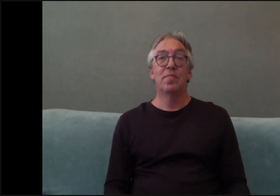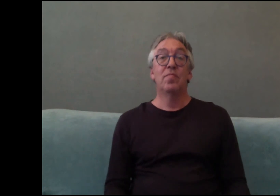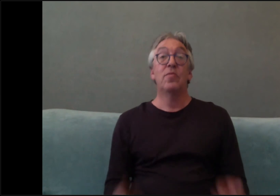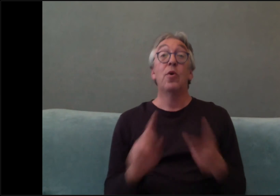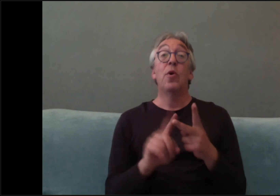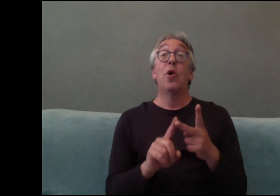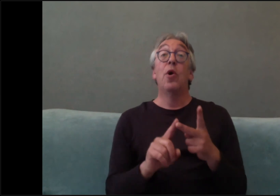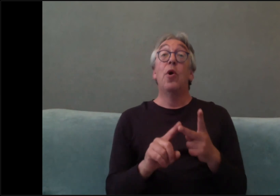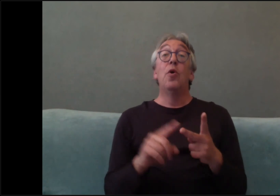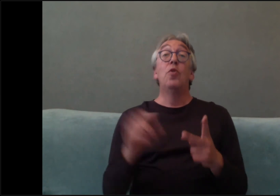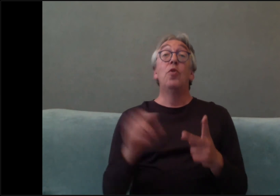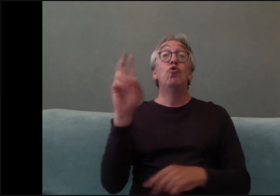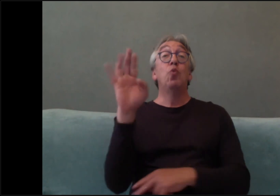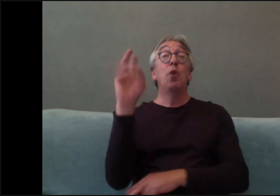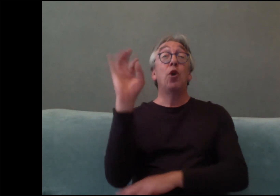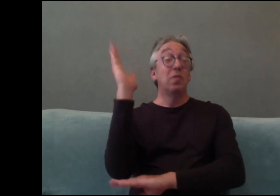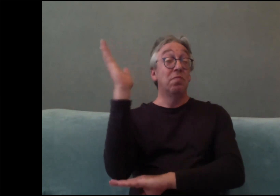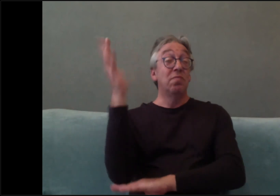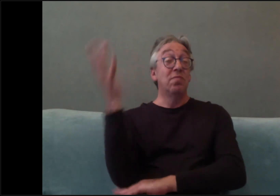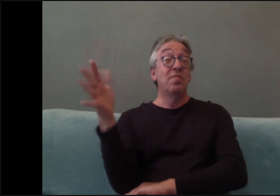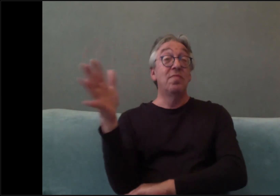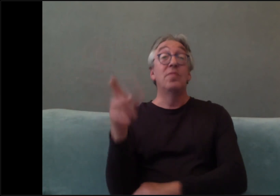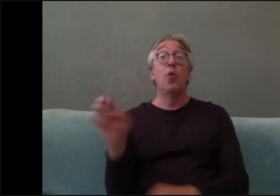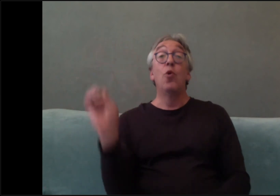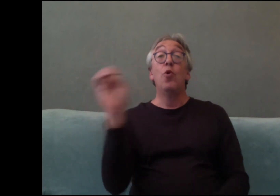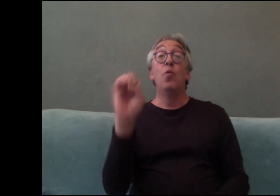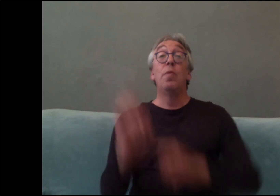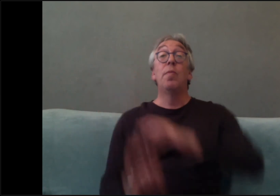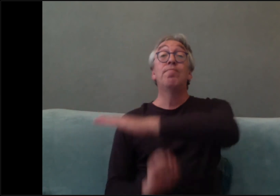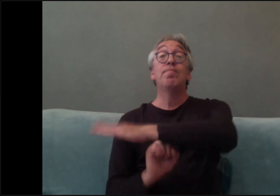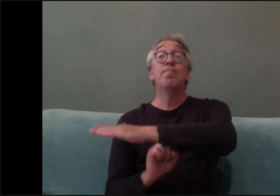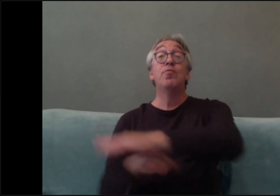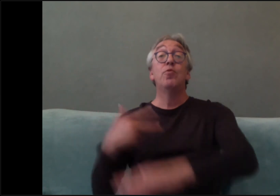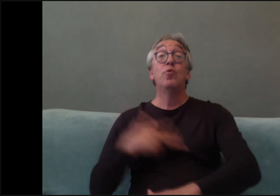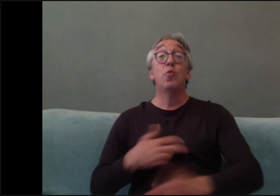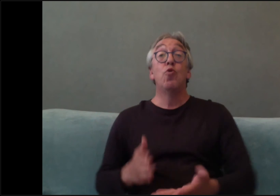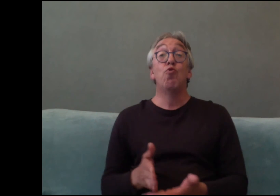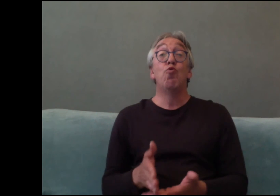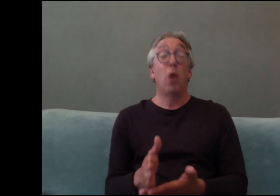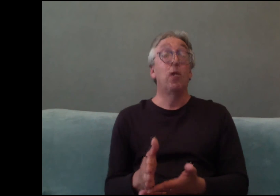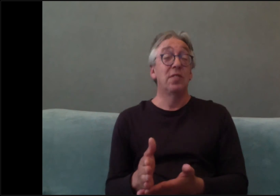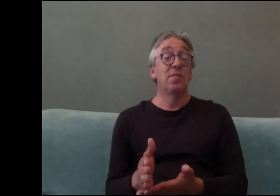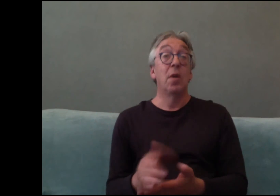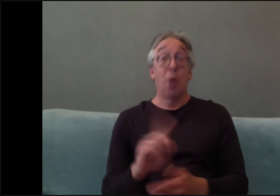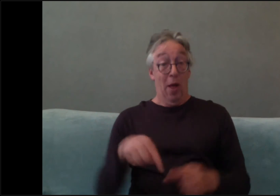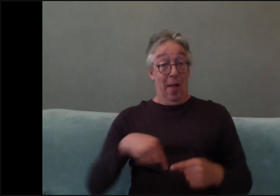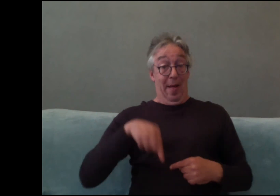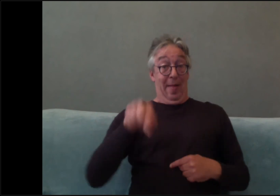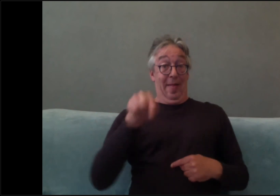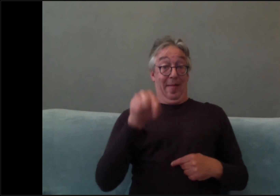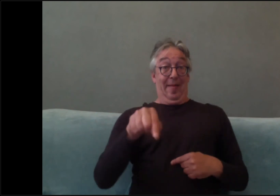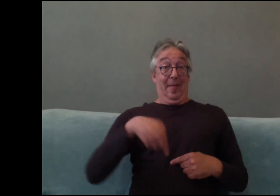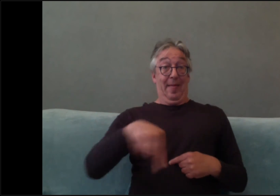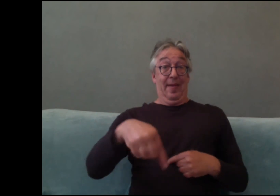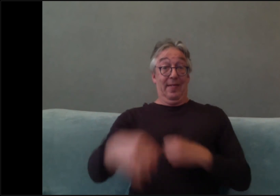Rights. Important is to say that by end of the year, the action plan for the implementation